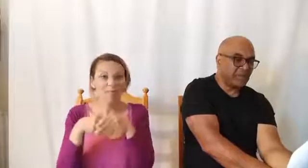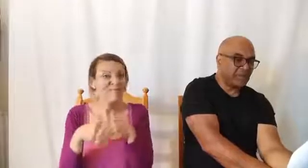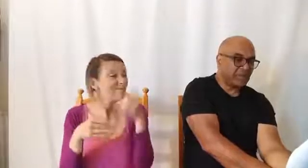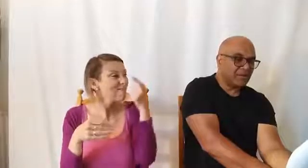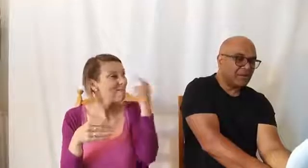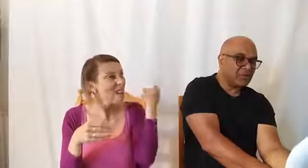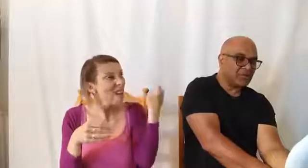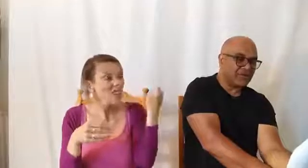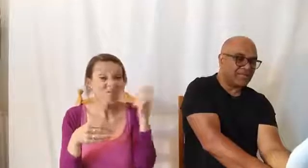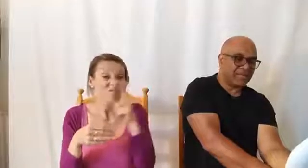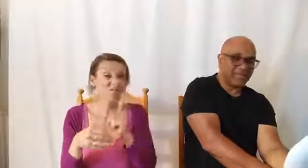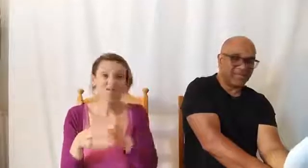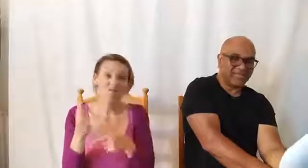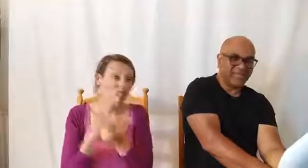The last creature he met wanted to eat him.